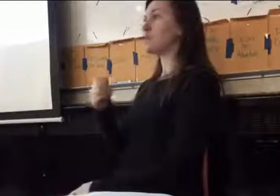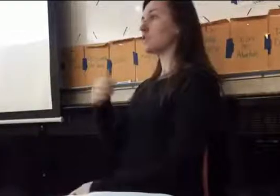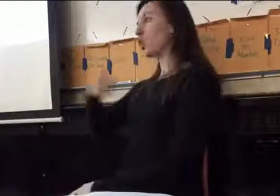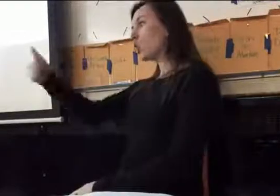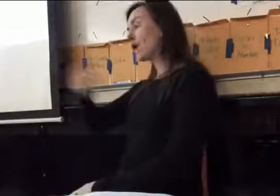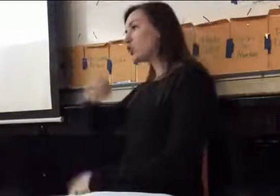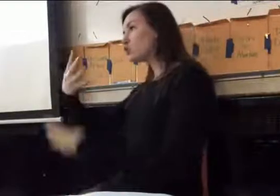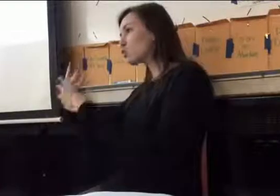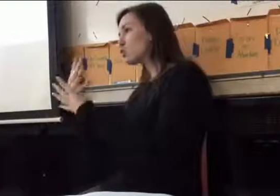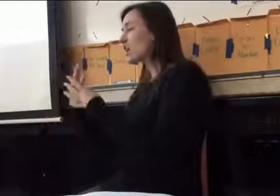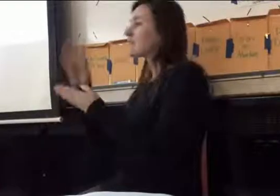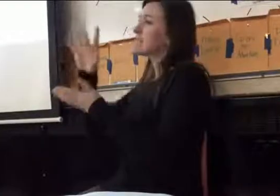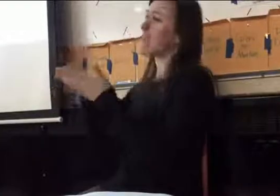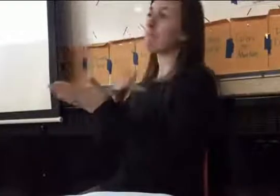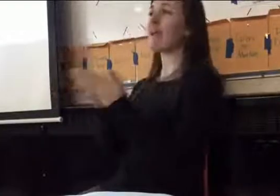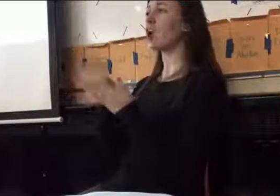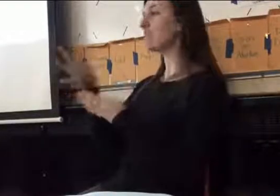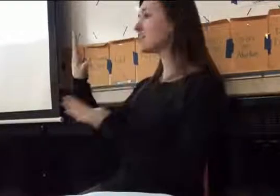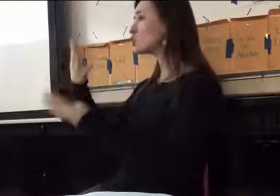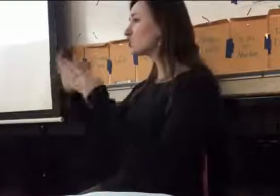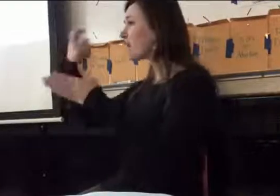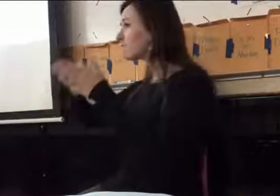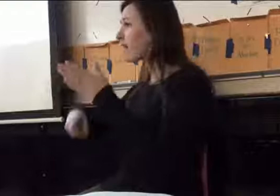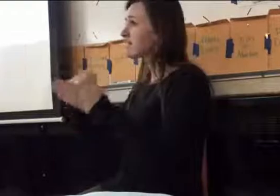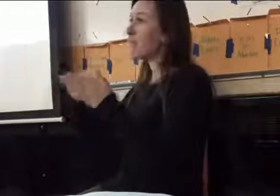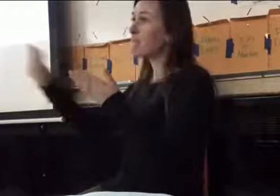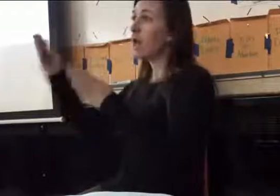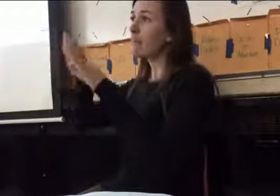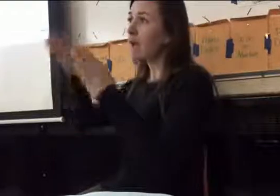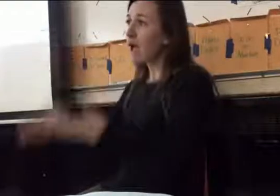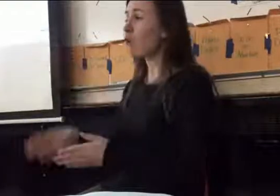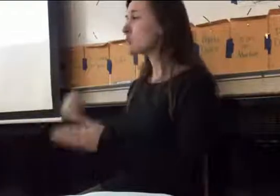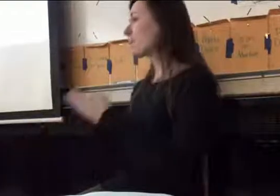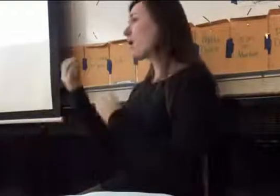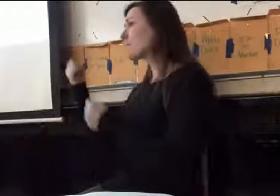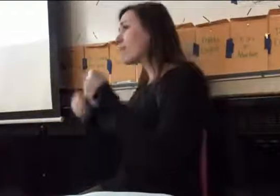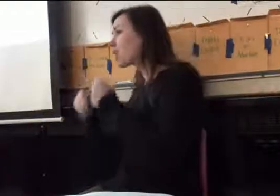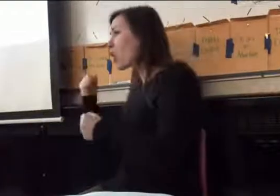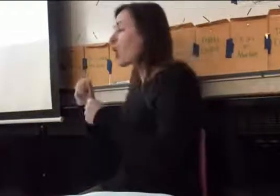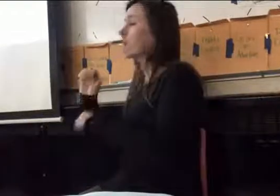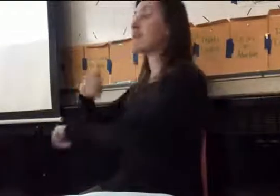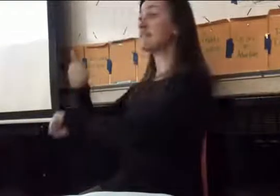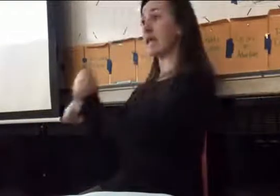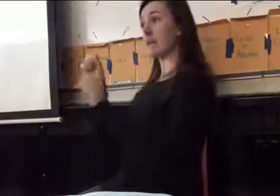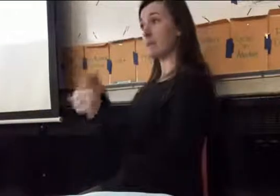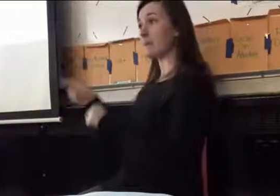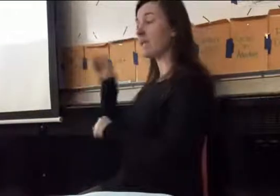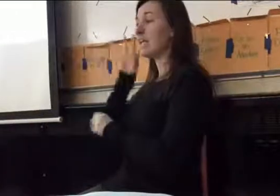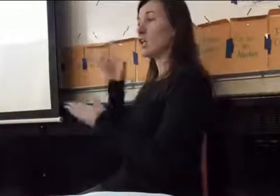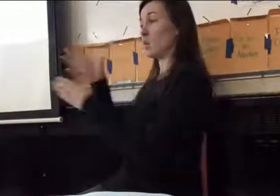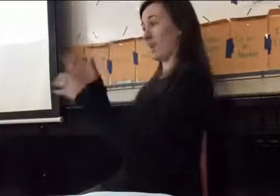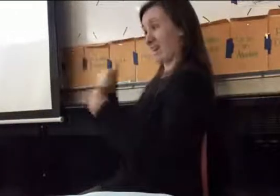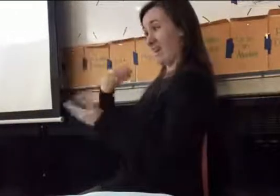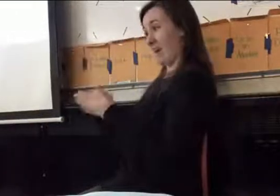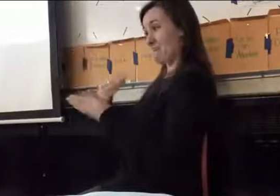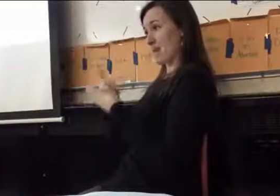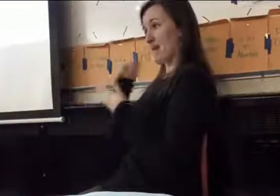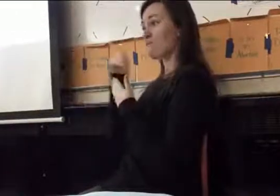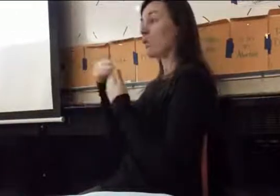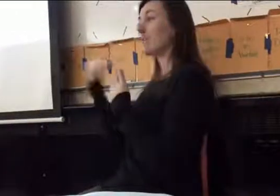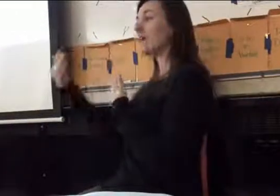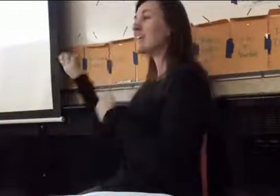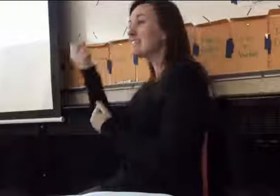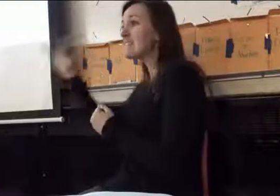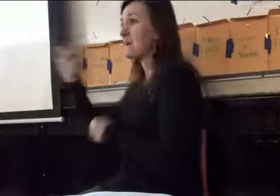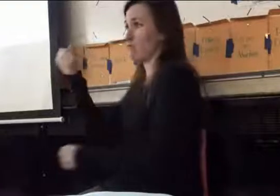of his jail fines and restitution. They bought him a house. They bought him a car. They set up the ability that he would receive funds for the next several years